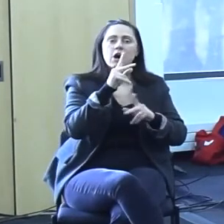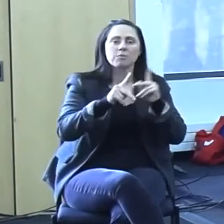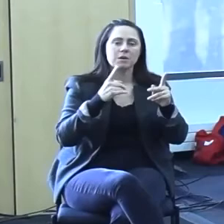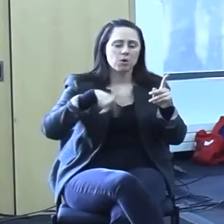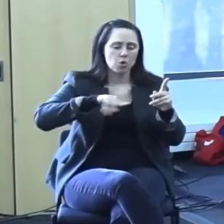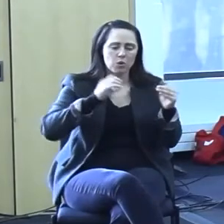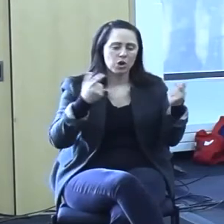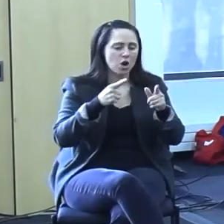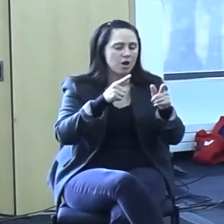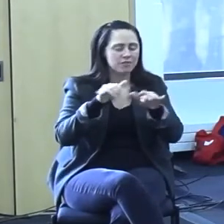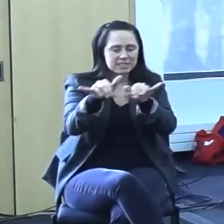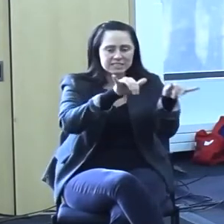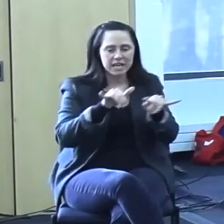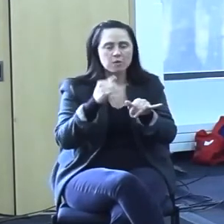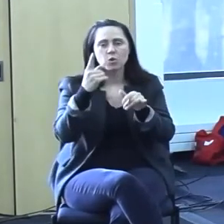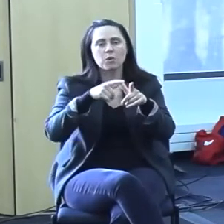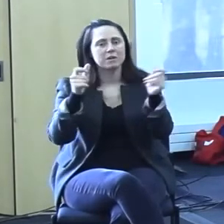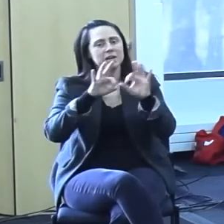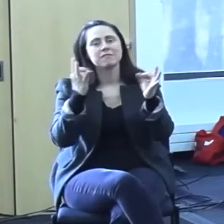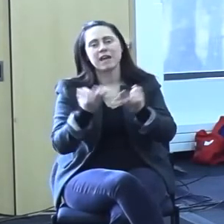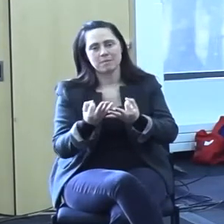family.